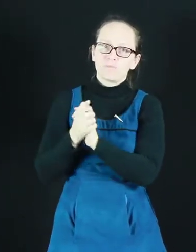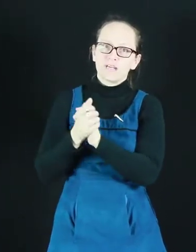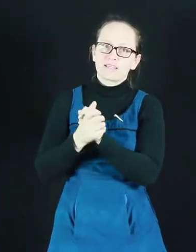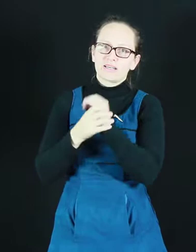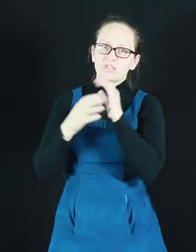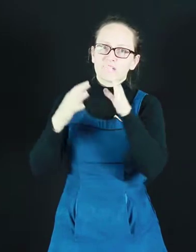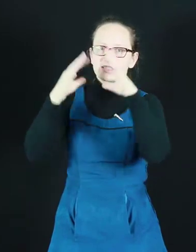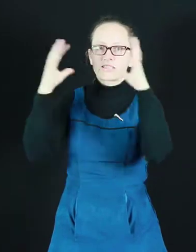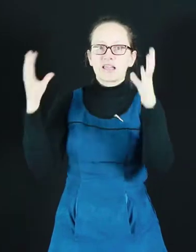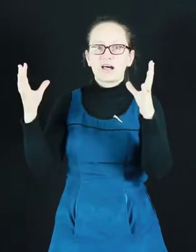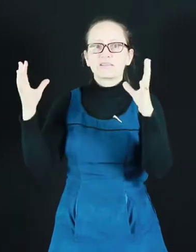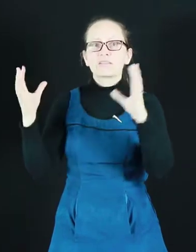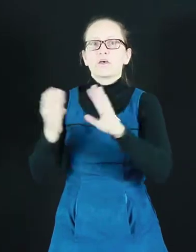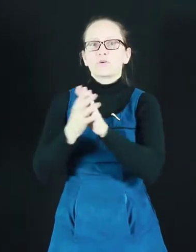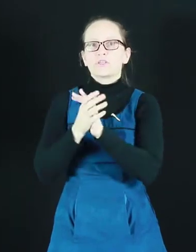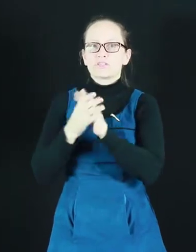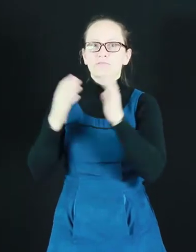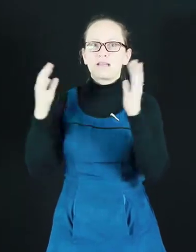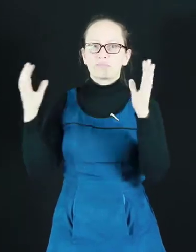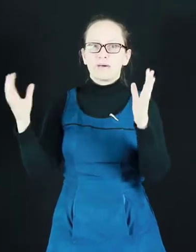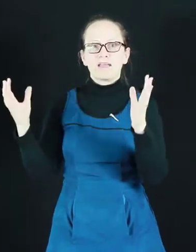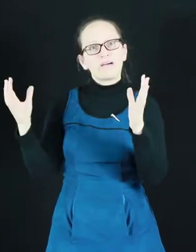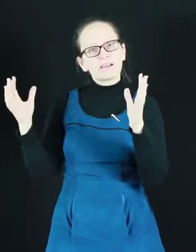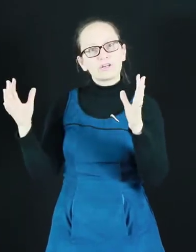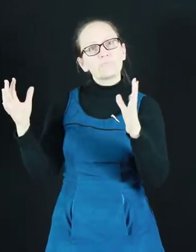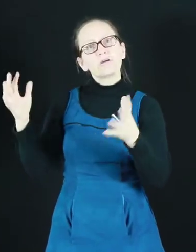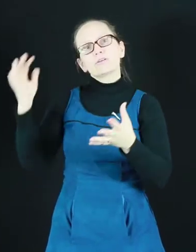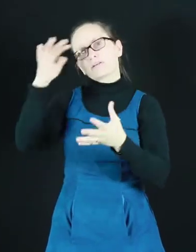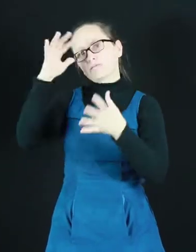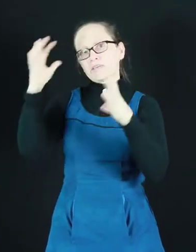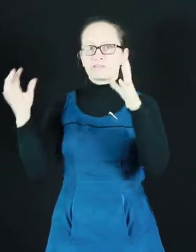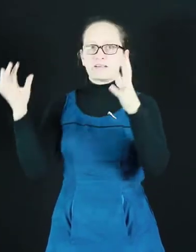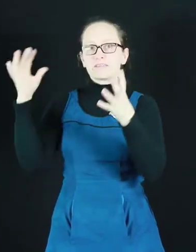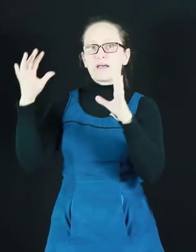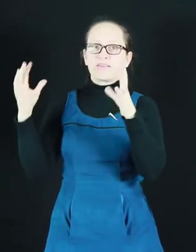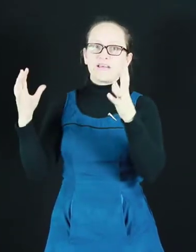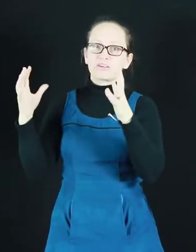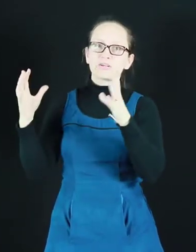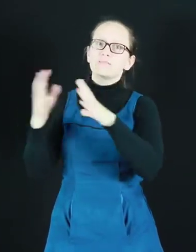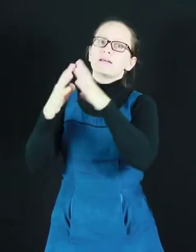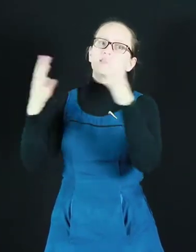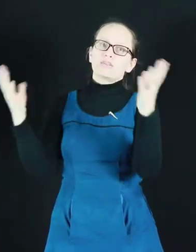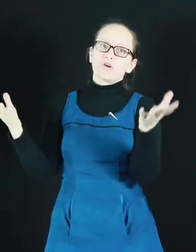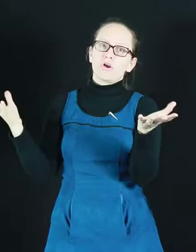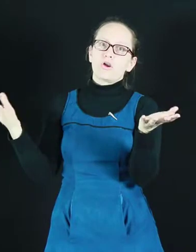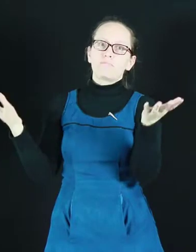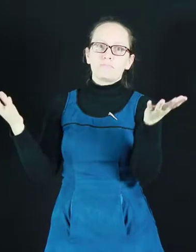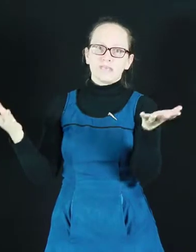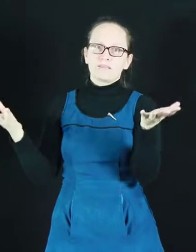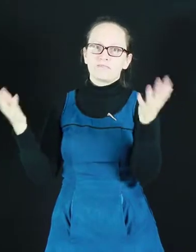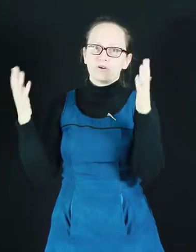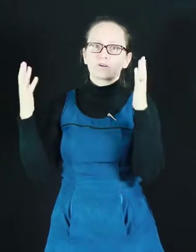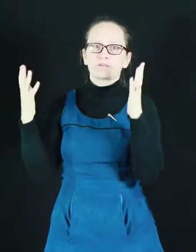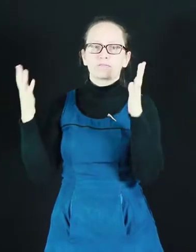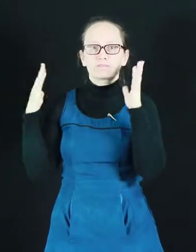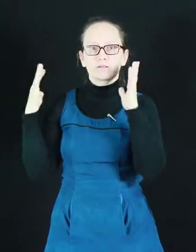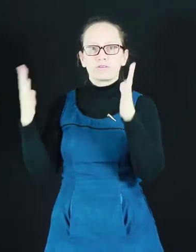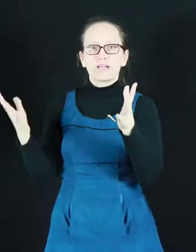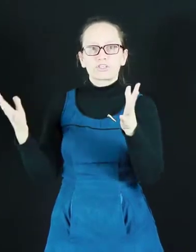objects such as stars, which are surrounded by a vacuum. So if they're surrounded by a vacuum, there's no method for conduction